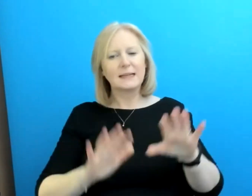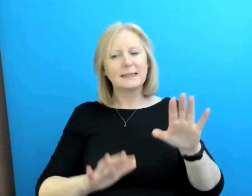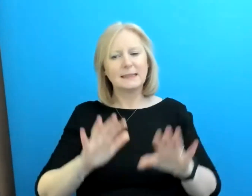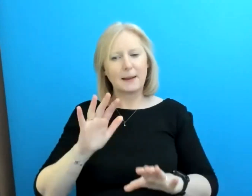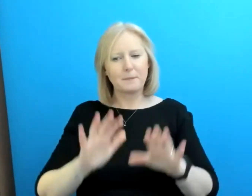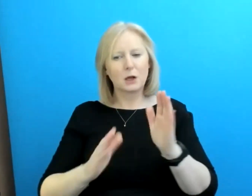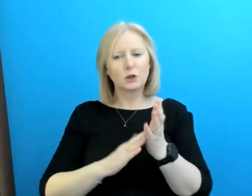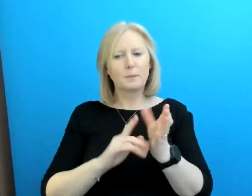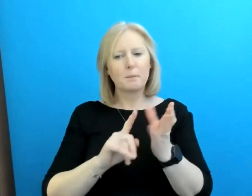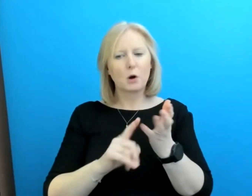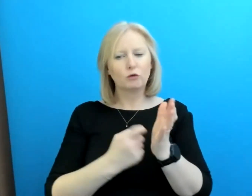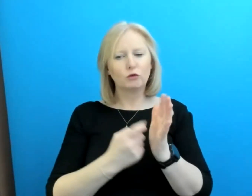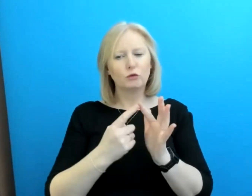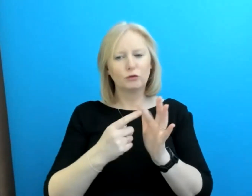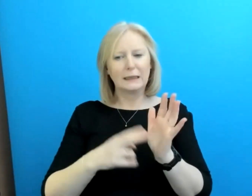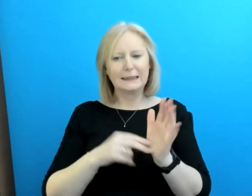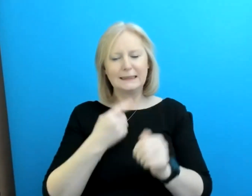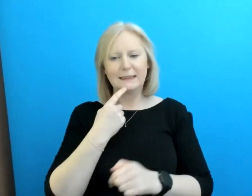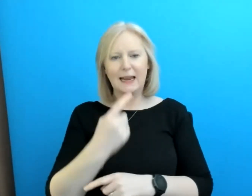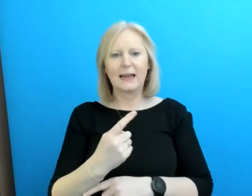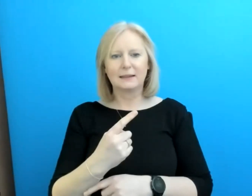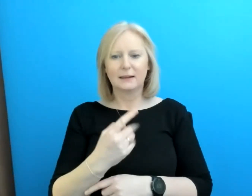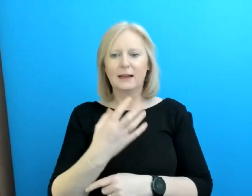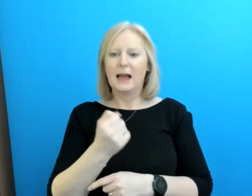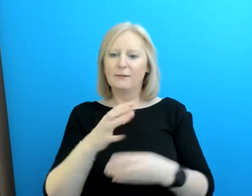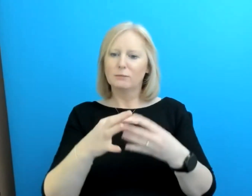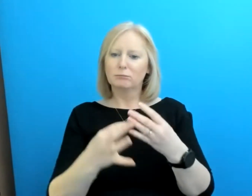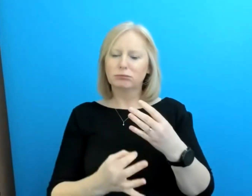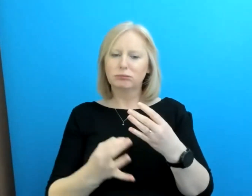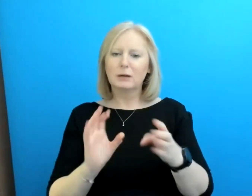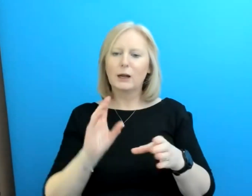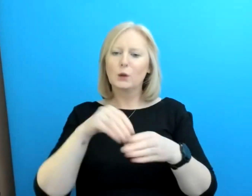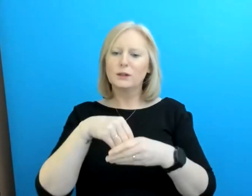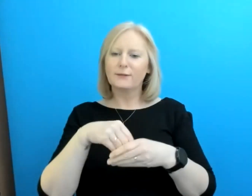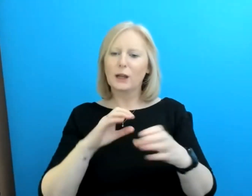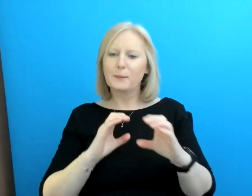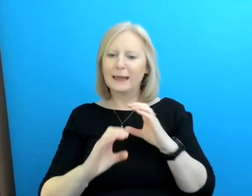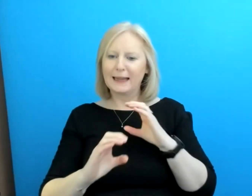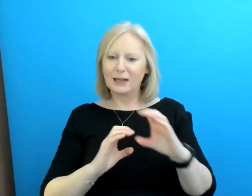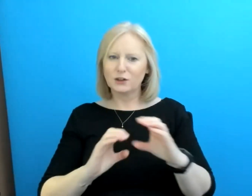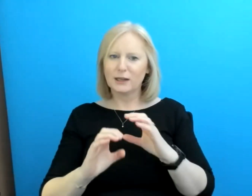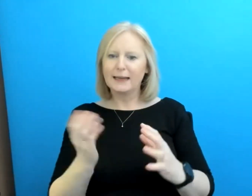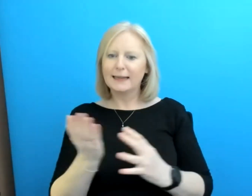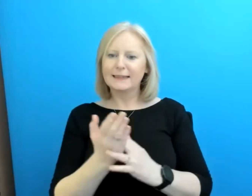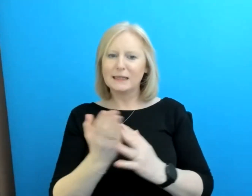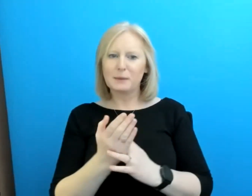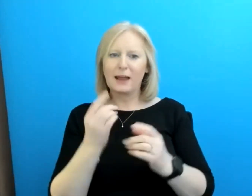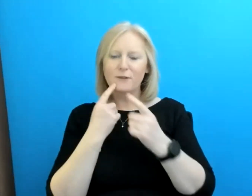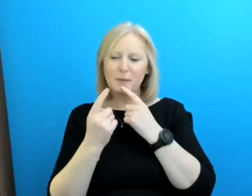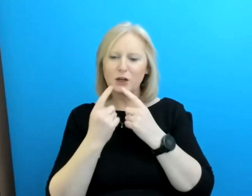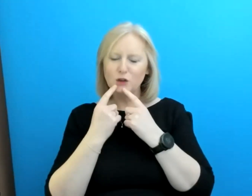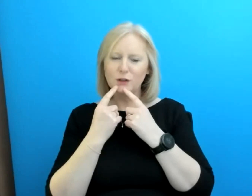what Maureen covered there. There was a lot around inclusive communication and accessible information, so ensuring